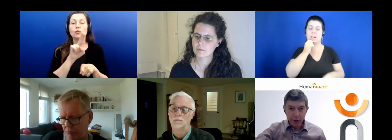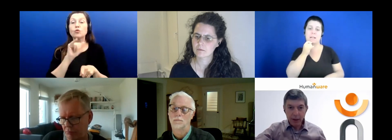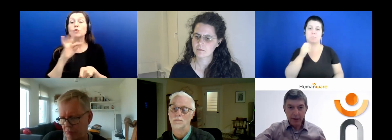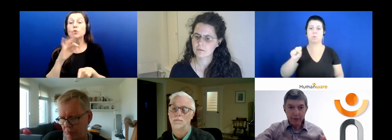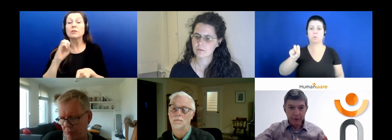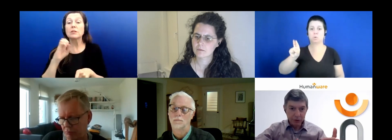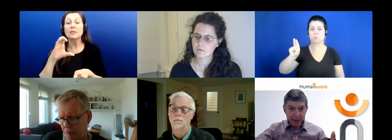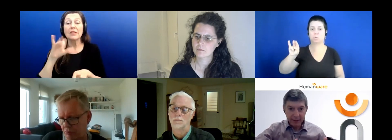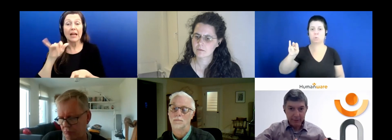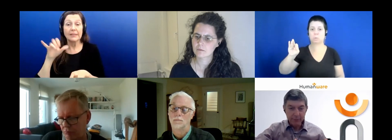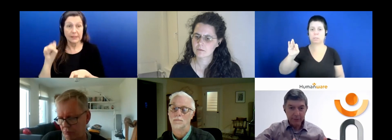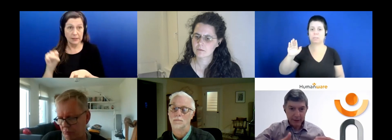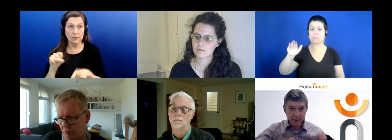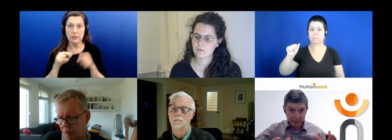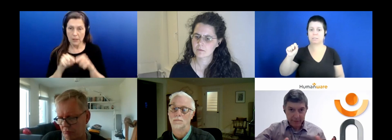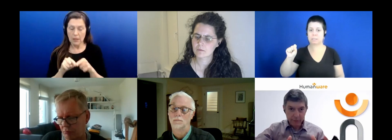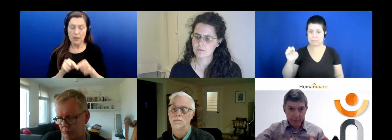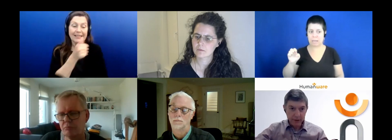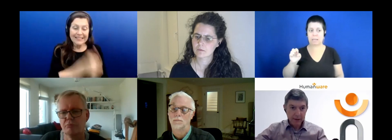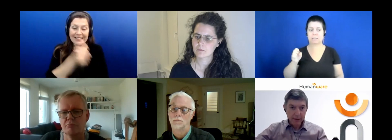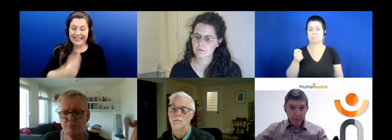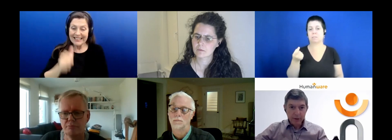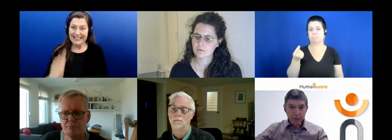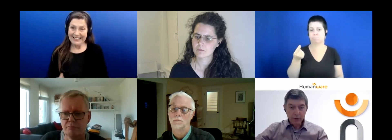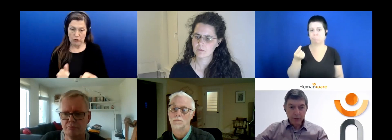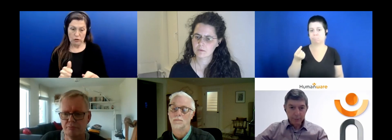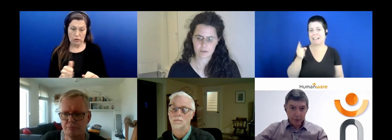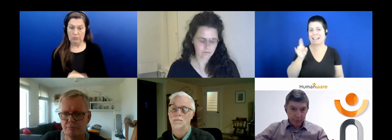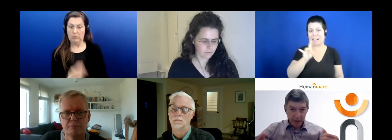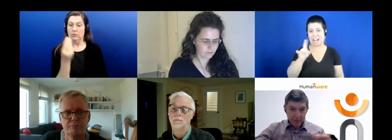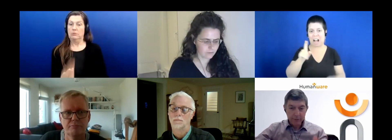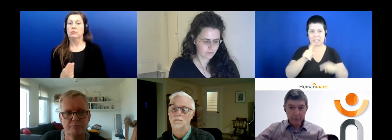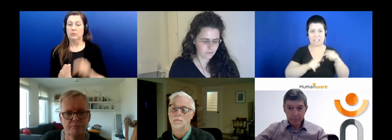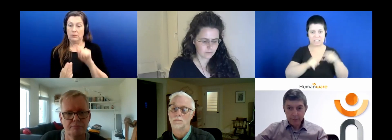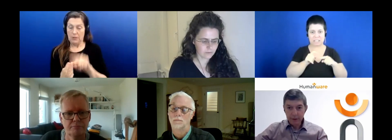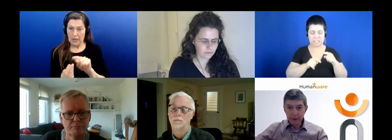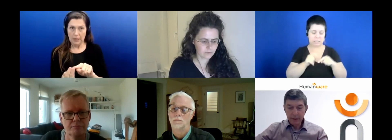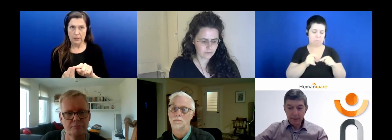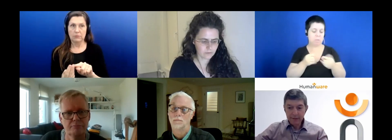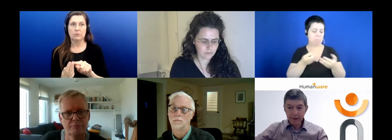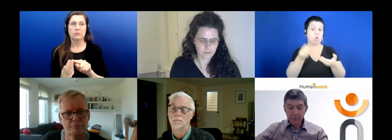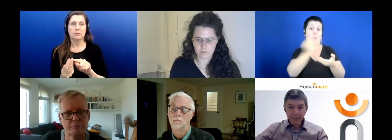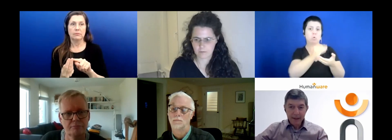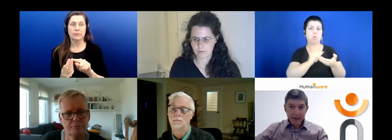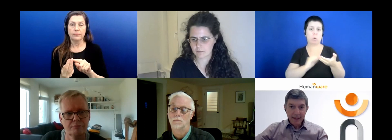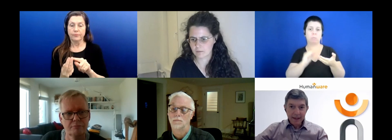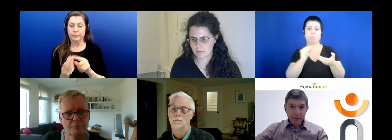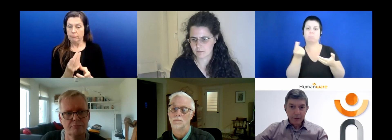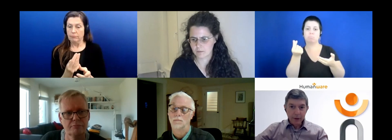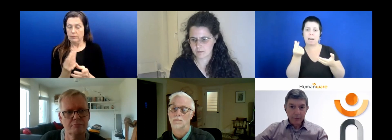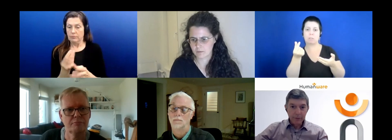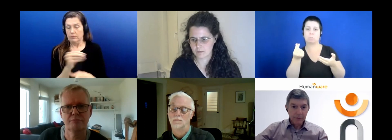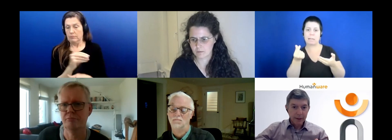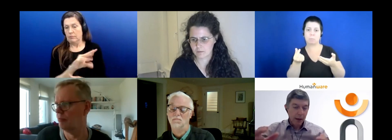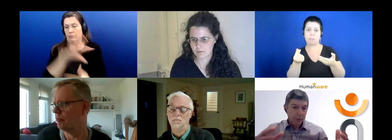add up the cost of each item that needs to be put into the device or the system.